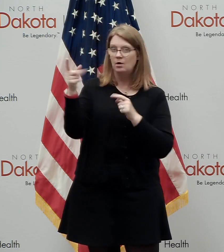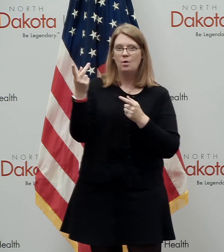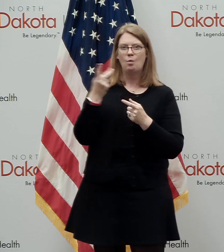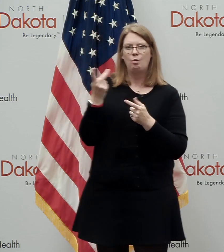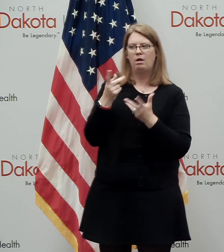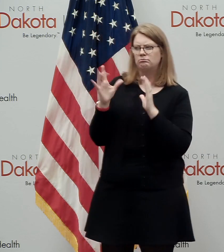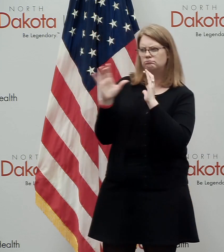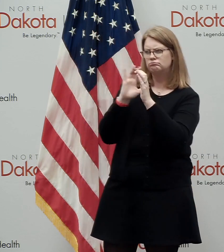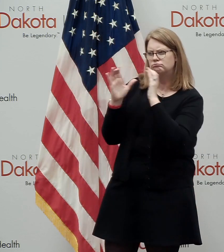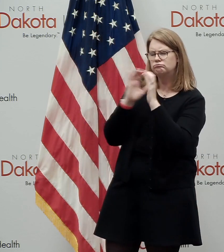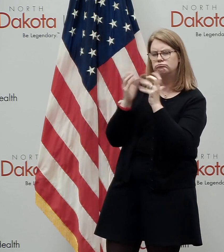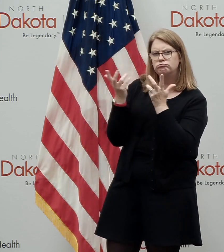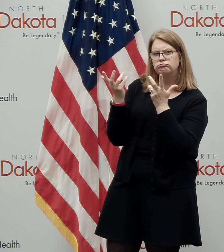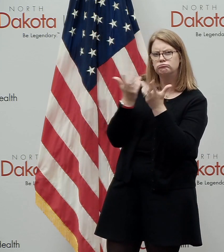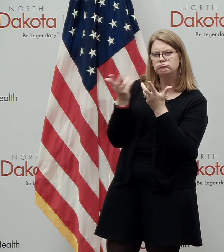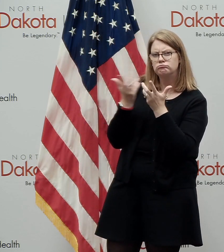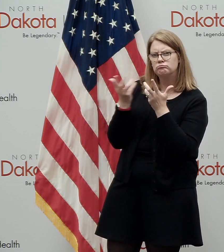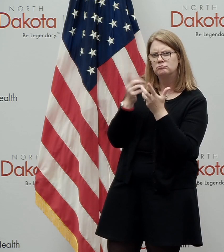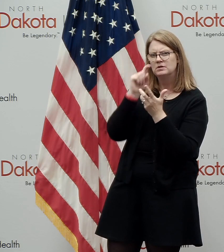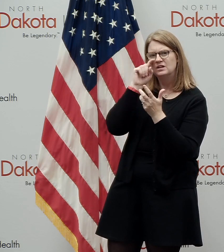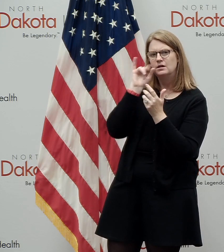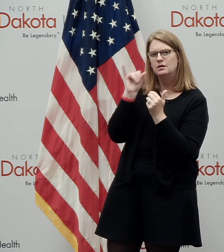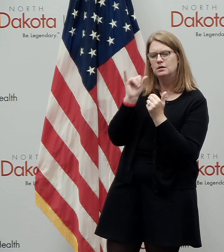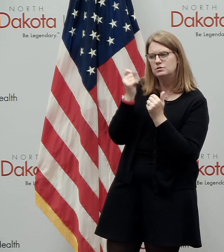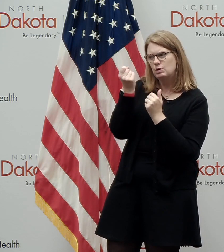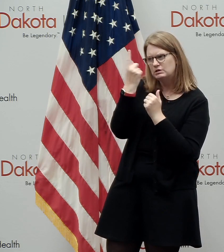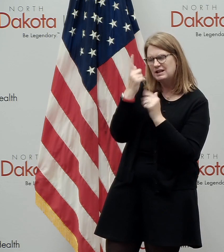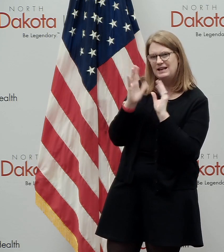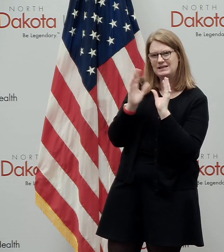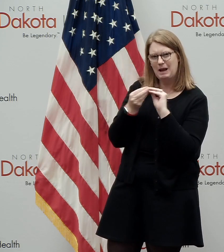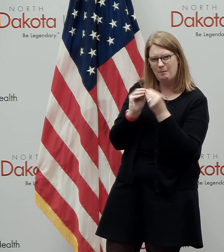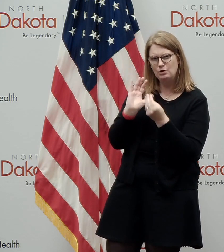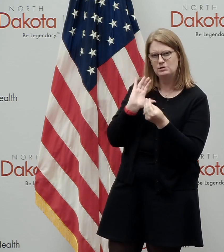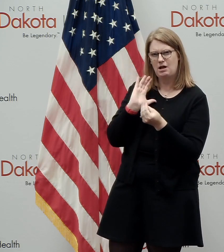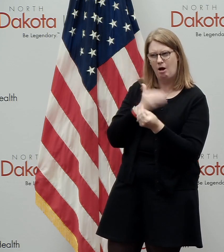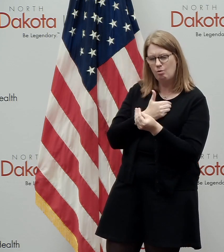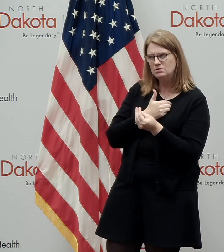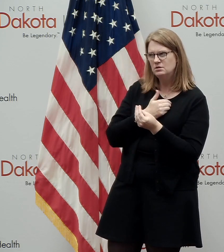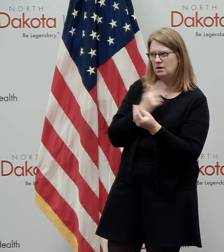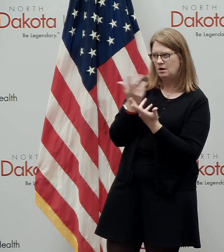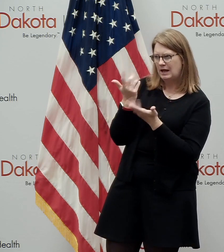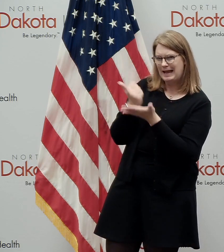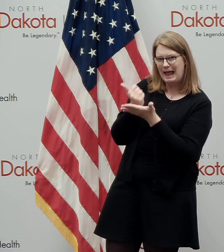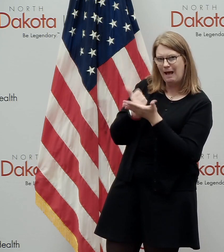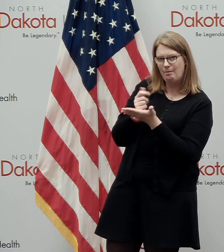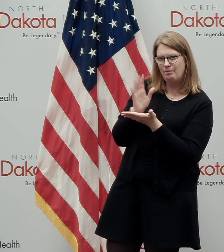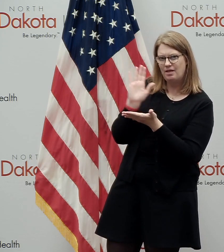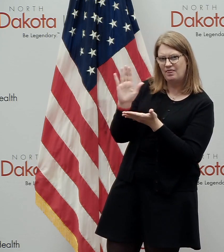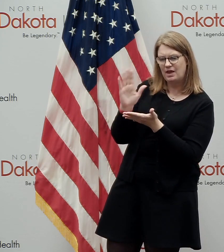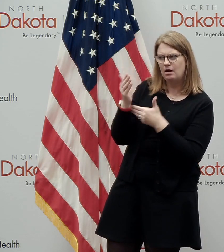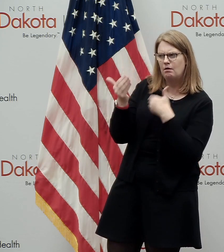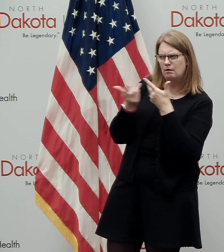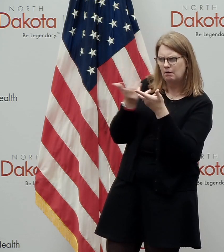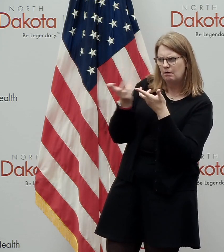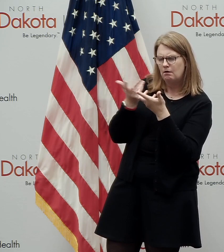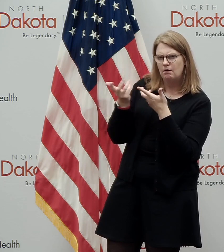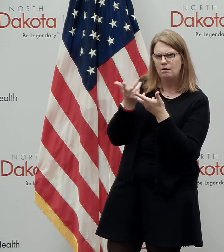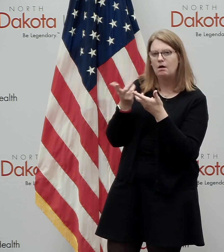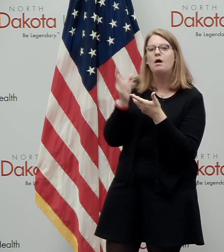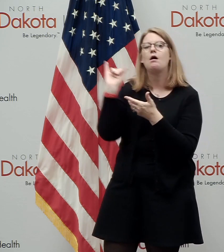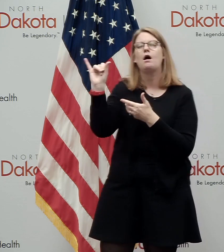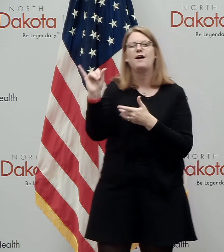them gain a better understanding of our numbers and help in their taking steps